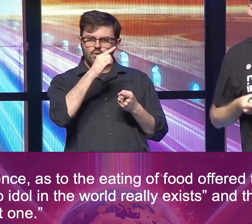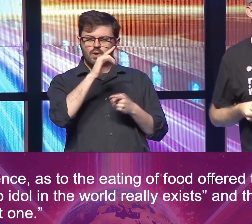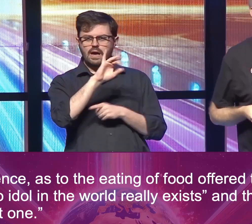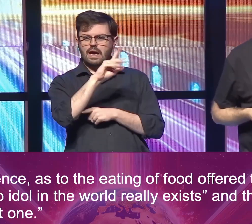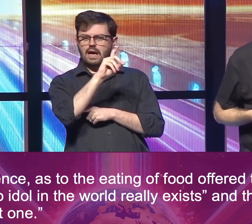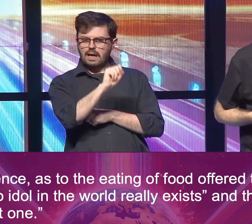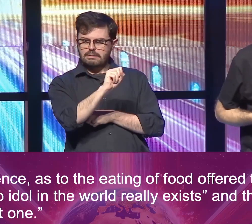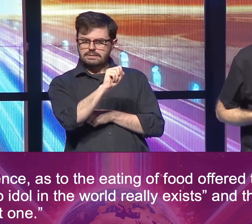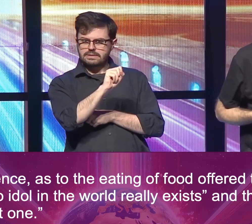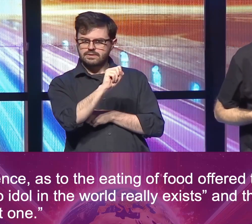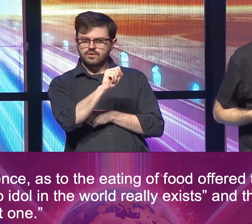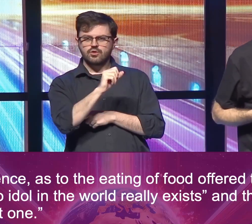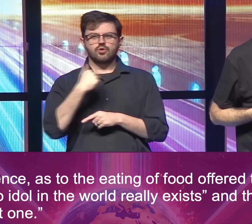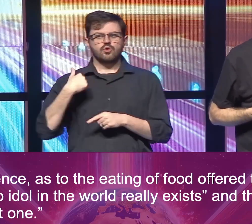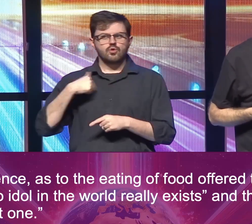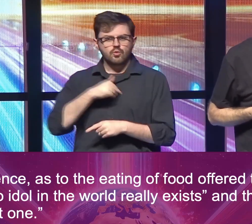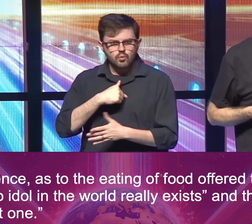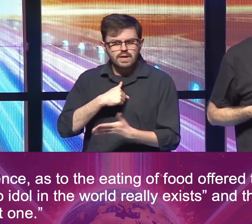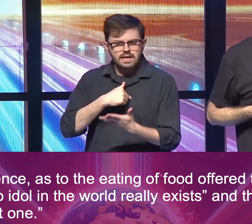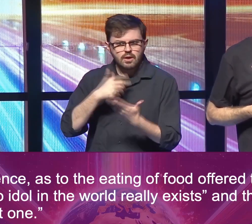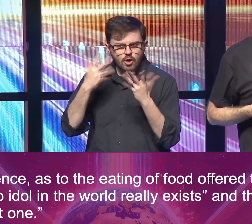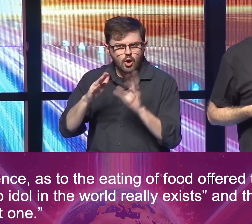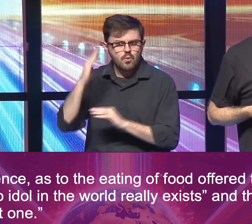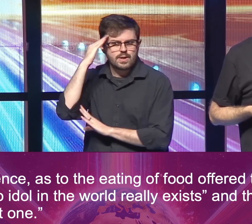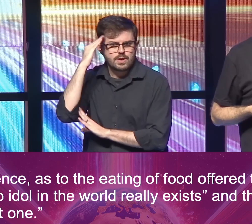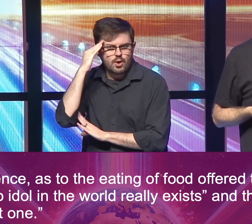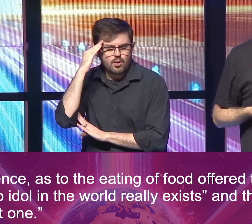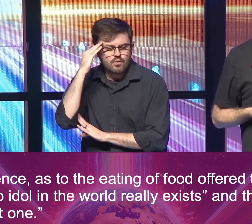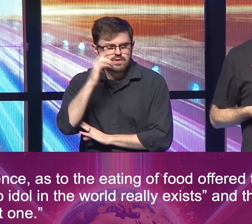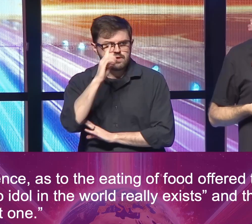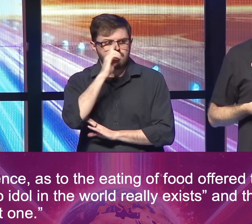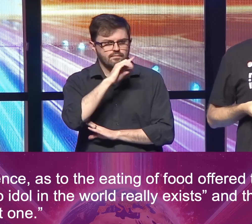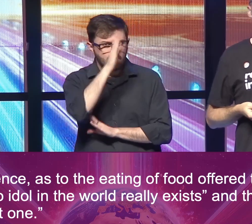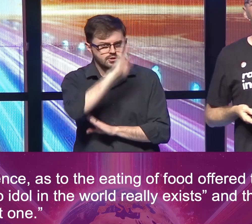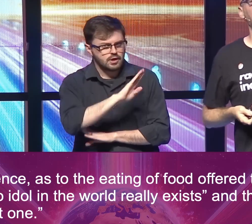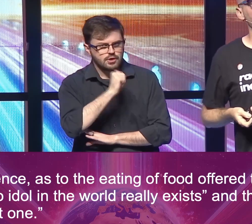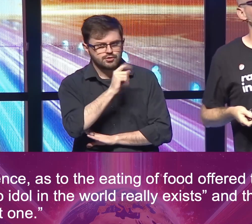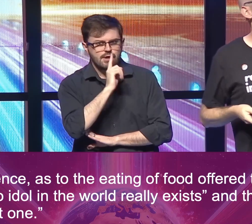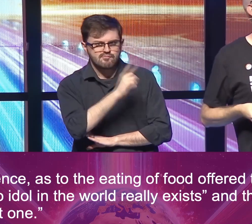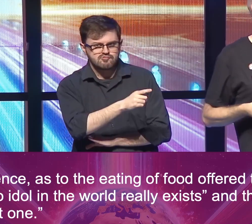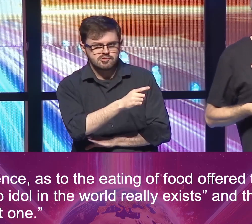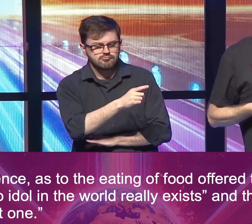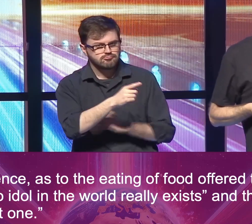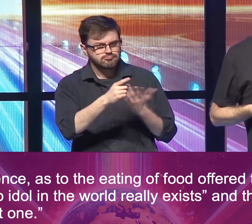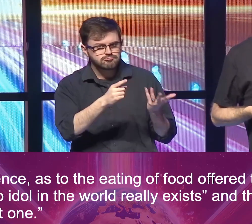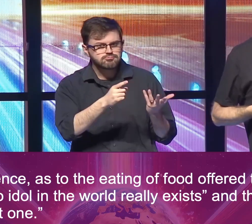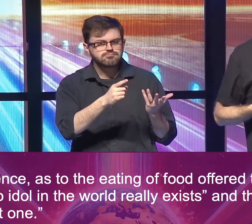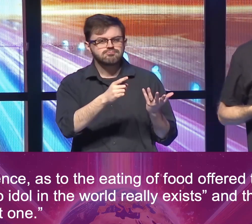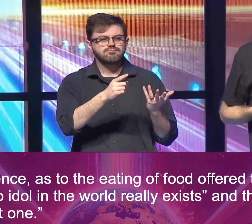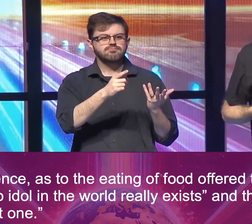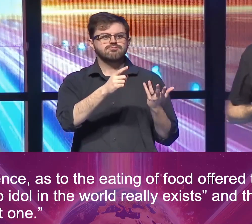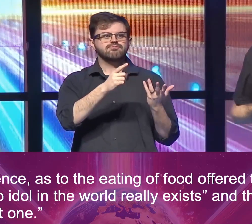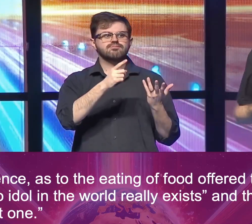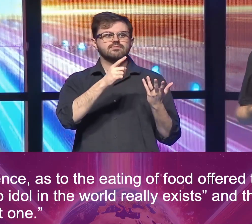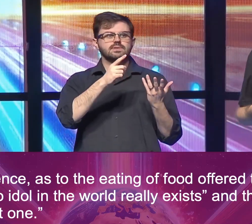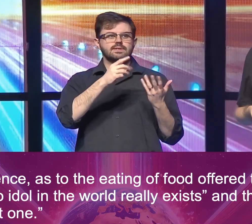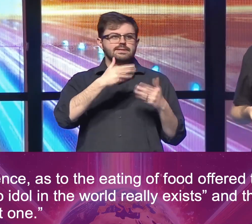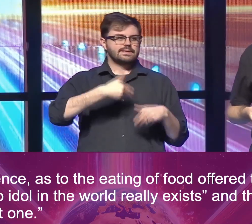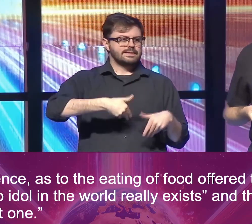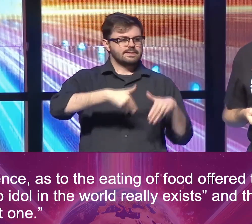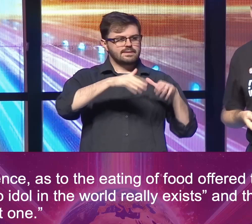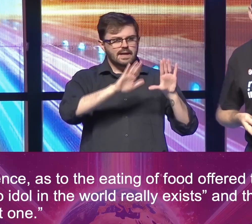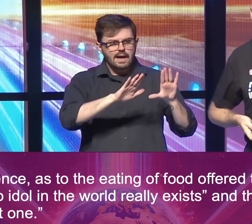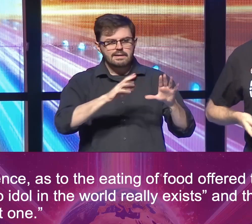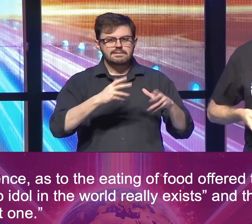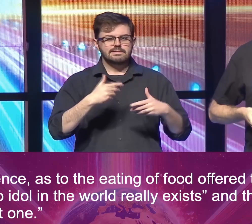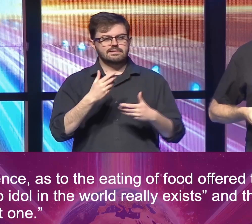no idol in the world really exists. Paul recognizes that these idols that they're sacrificing meats to, they're vapors in the wind,